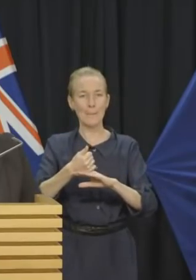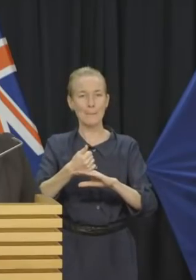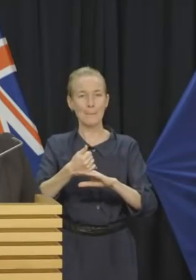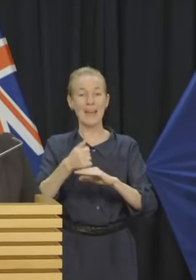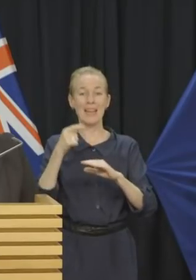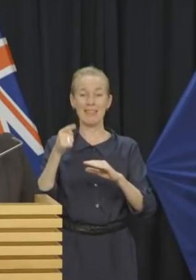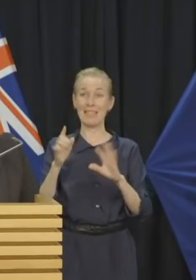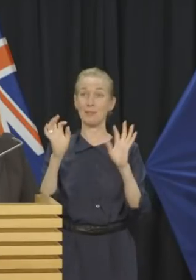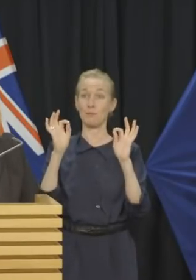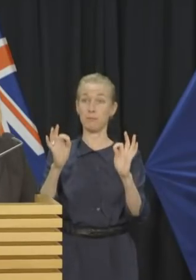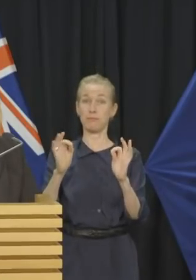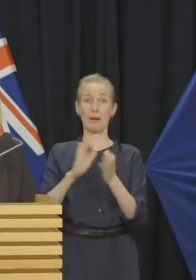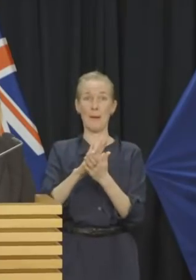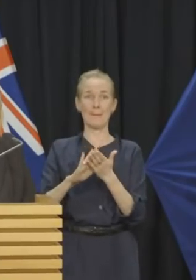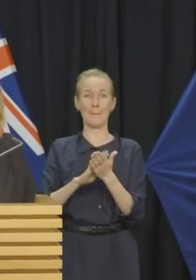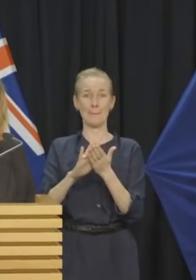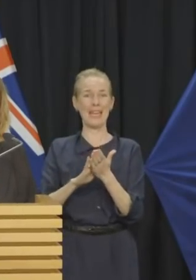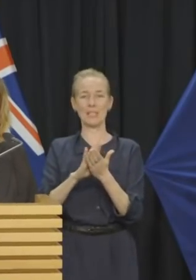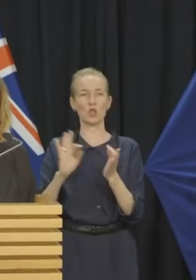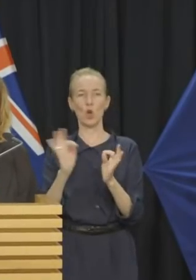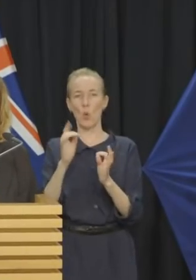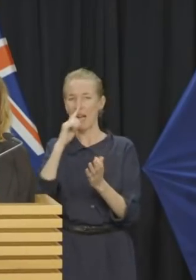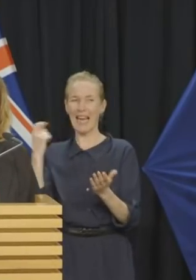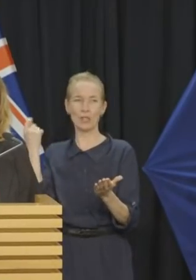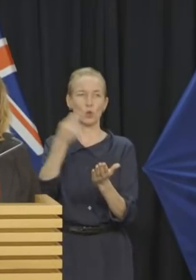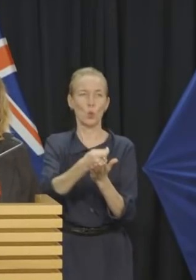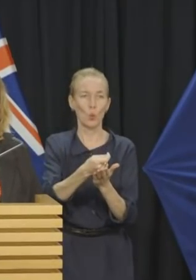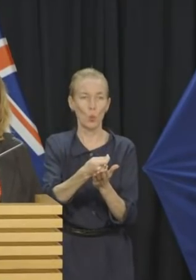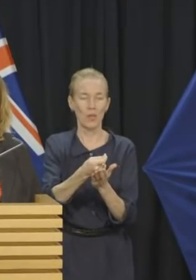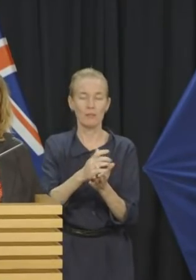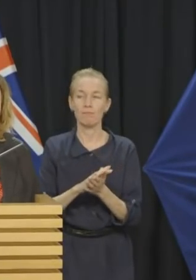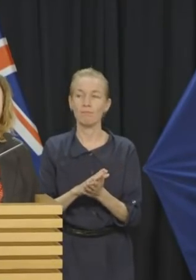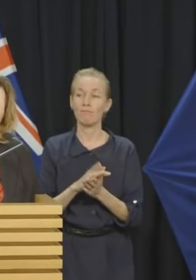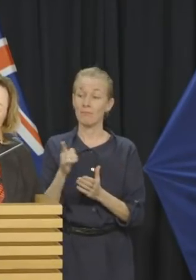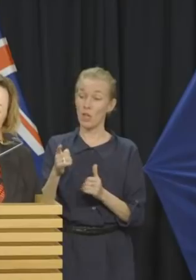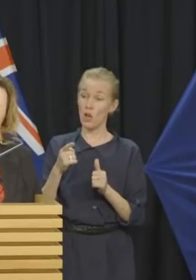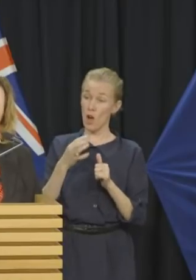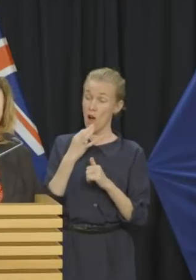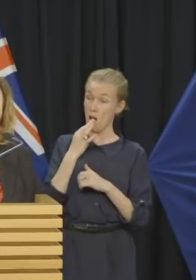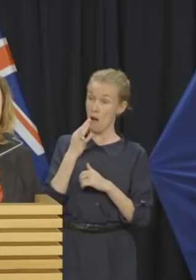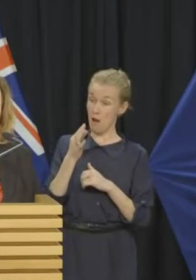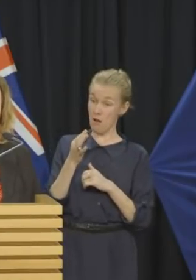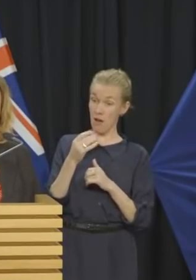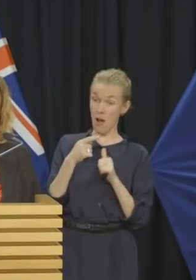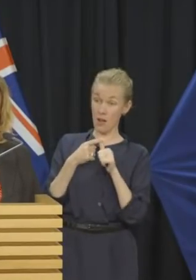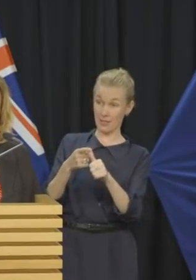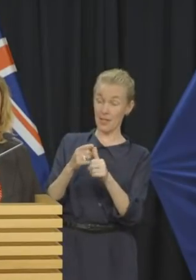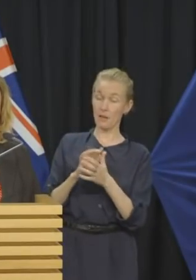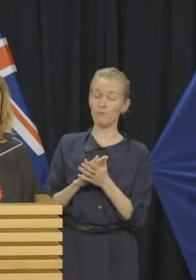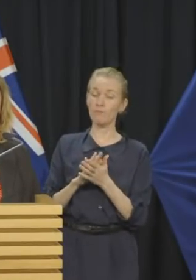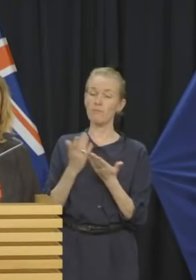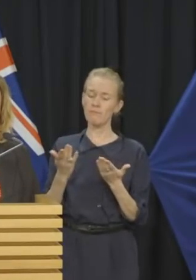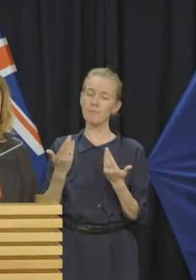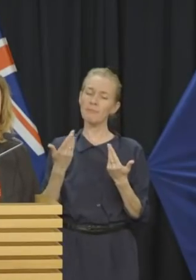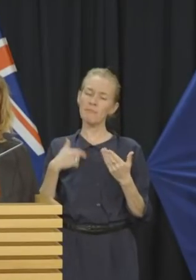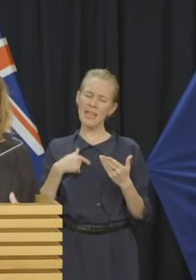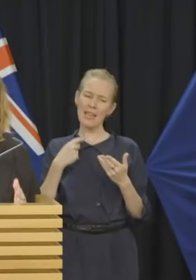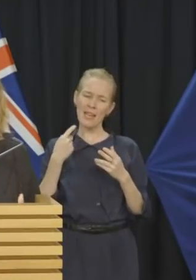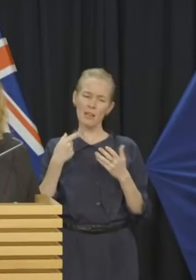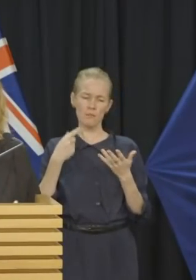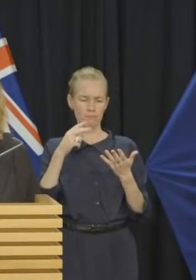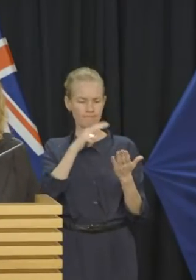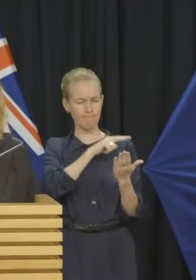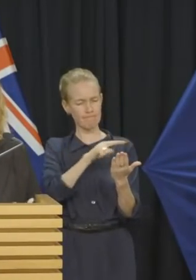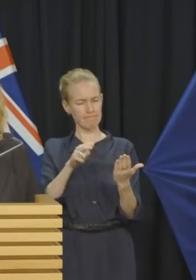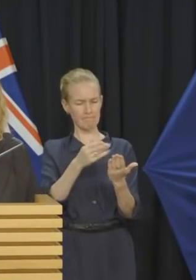back, would you have done so? Look, actually there's a really practical consideration that comes into this as well. Look, when I look at it and actually look